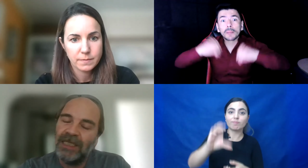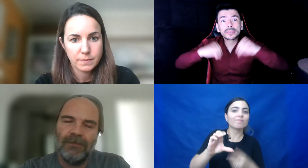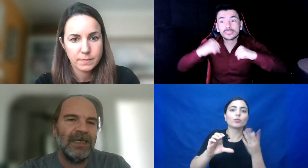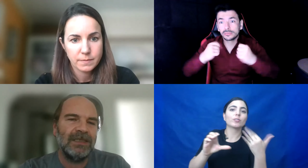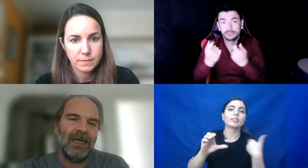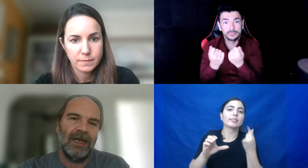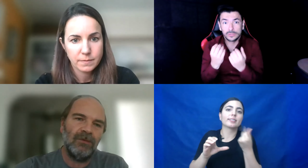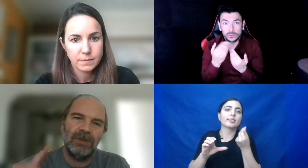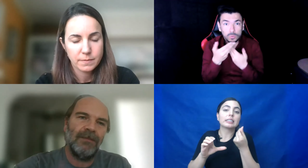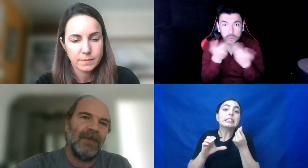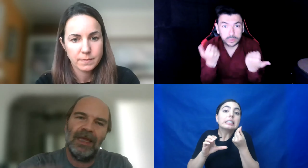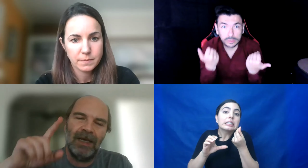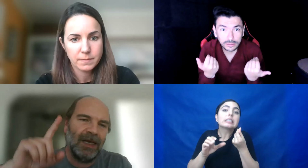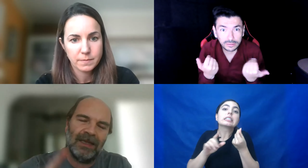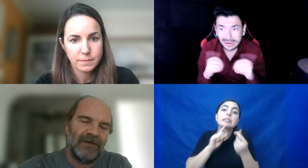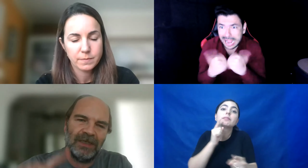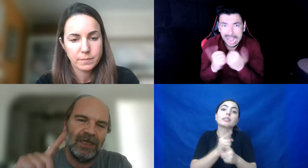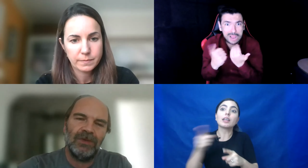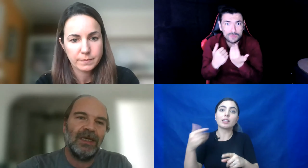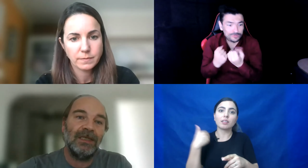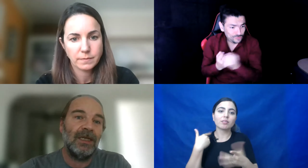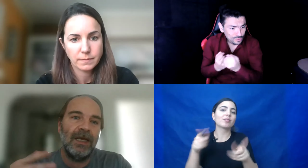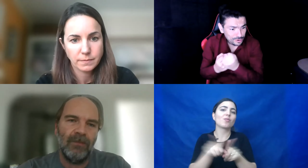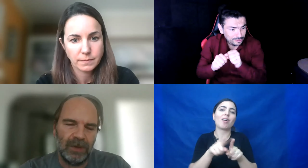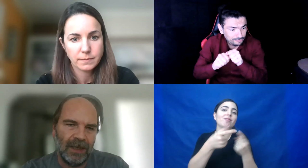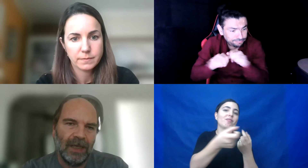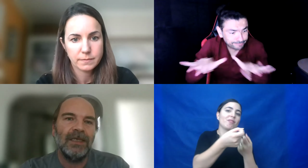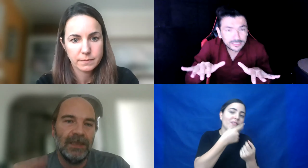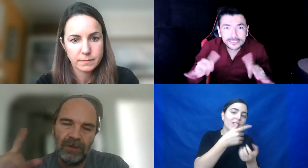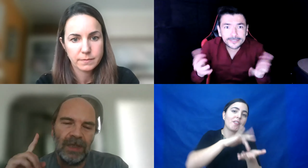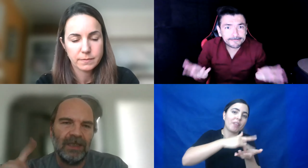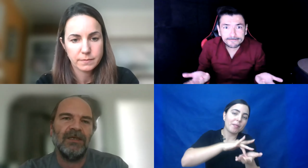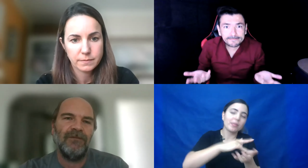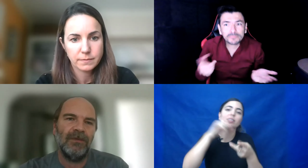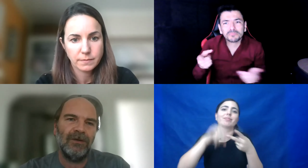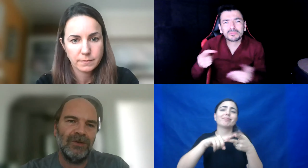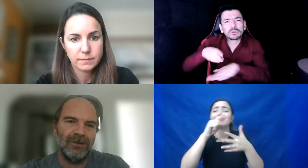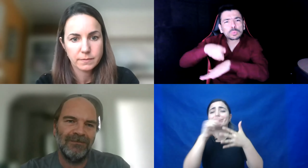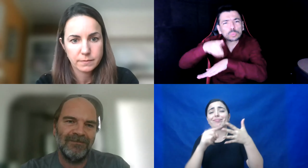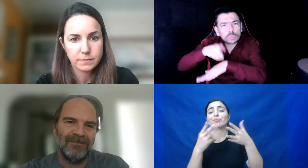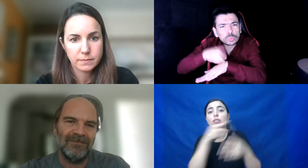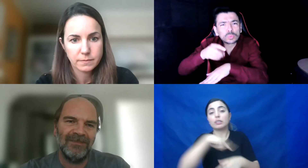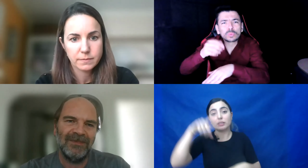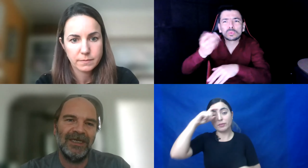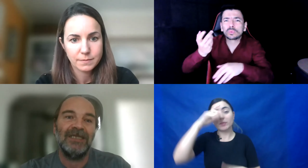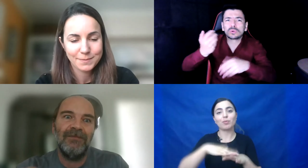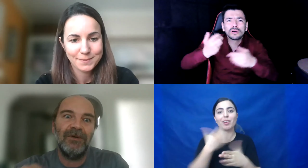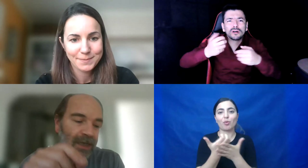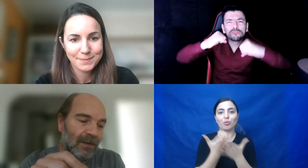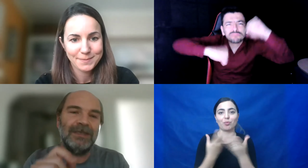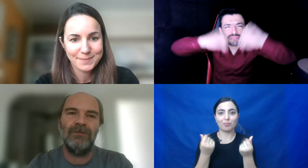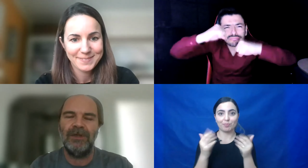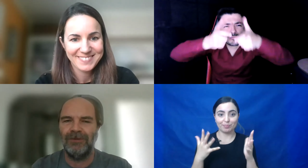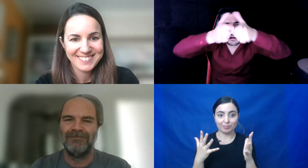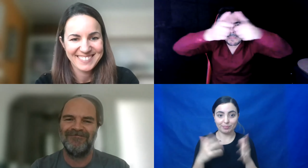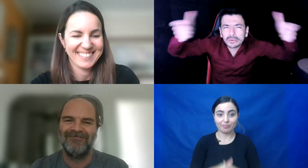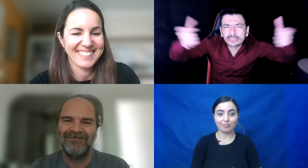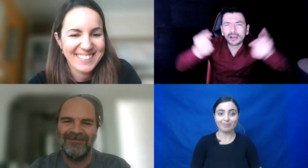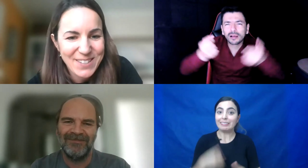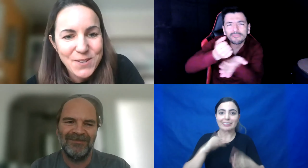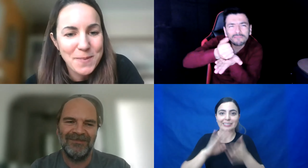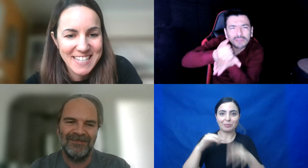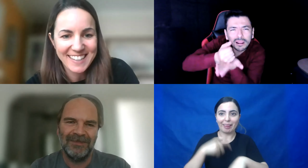there would be many more people who could use this software, but there is no venture capital that is willing to invest in this. And that is one of the big